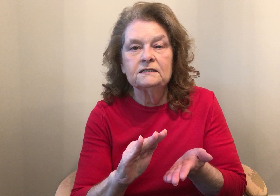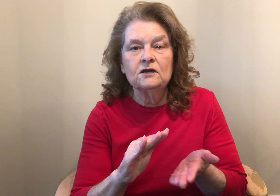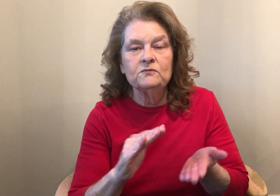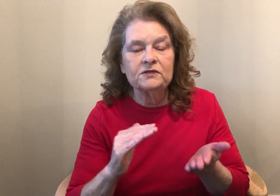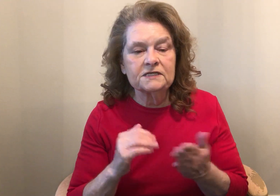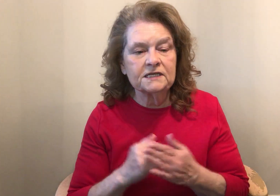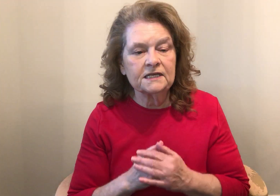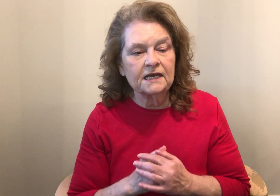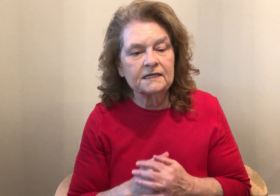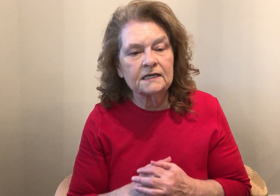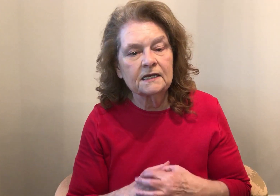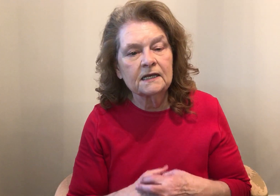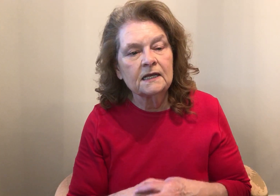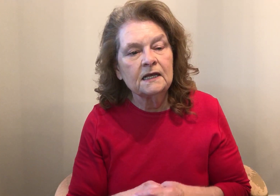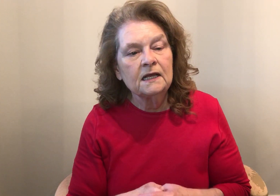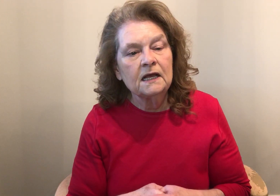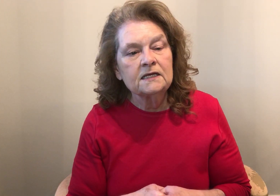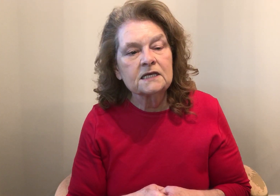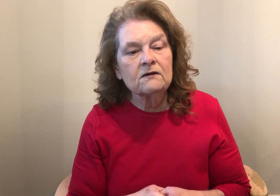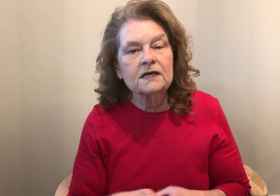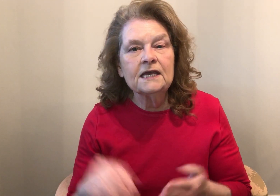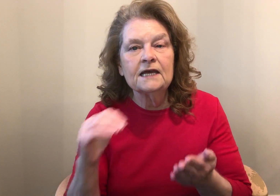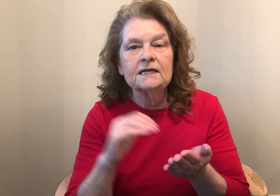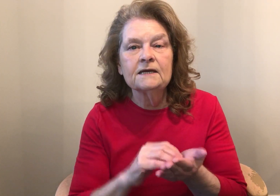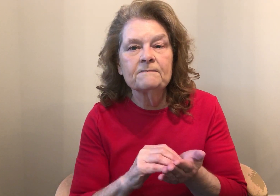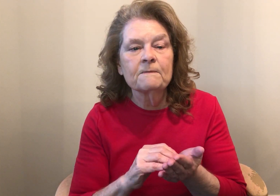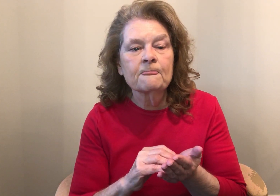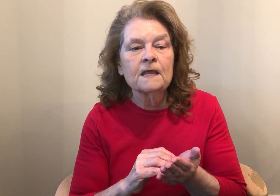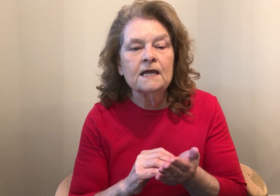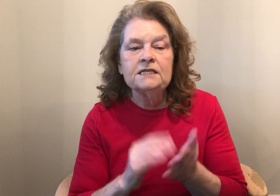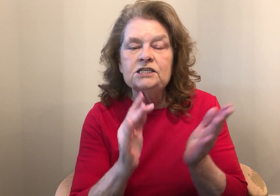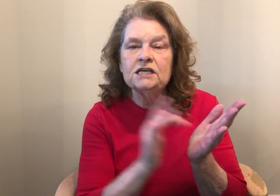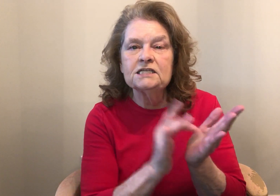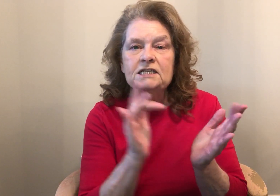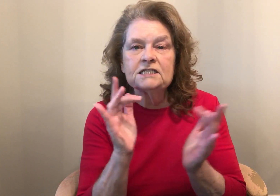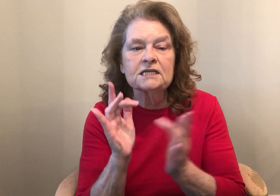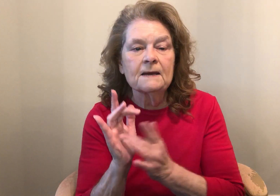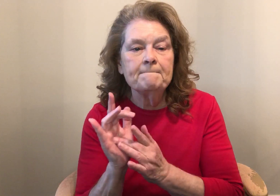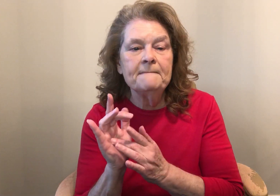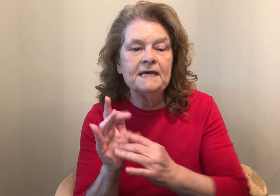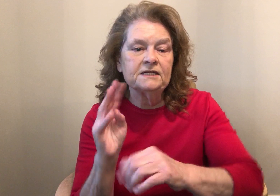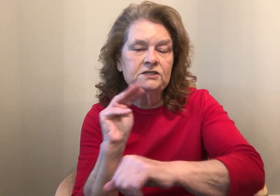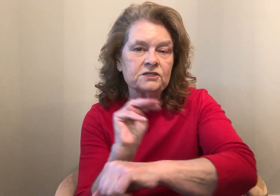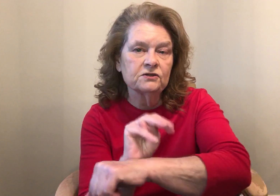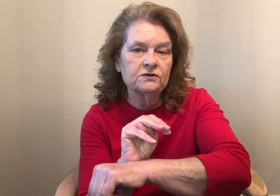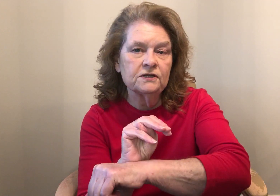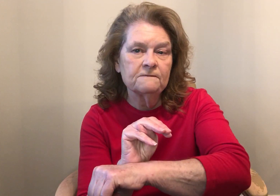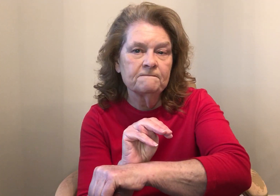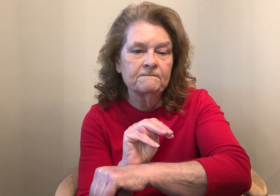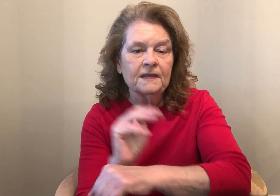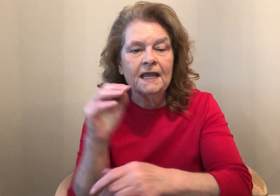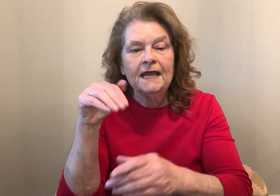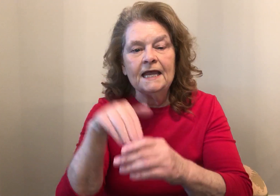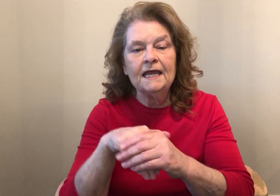Hope you can see that. So again, Jesus ministered